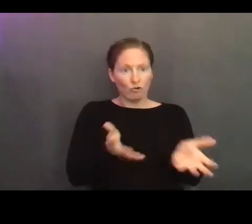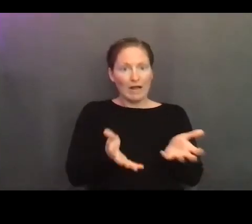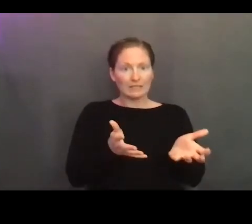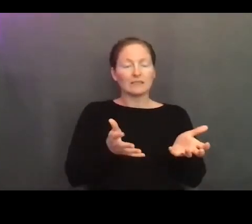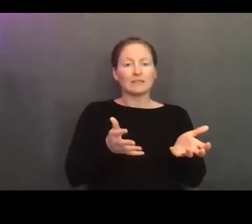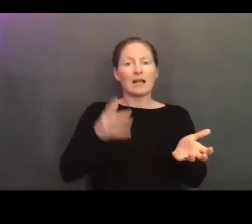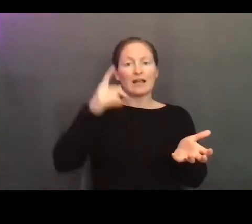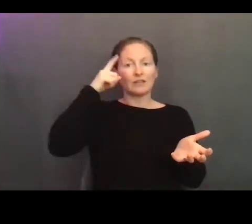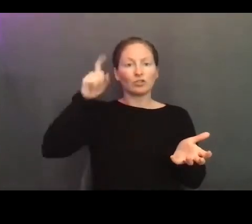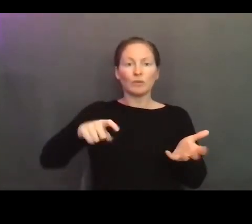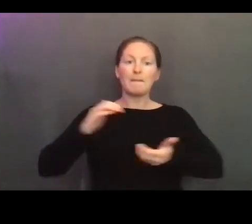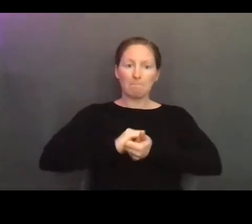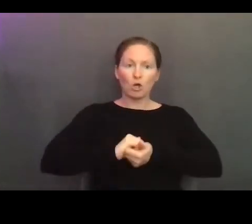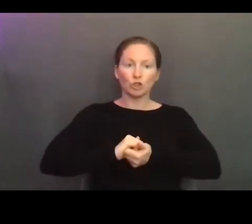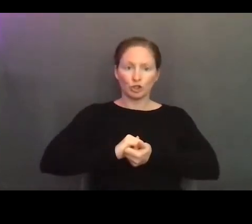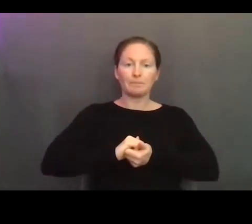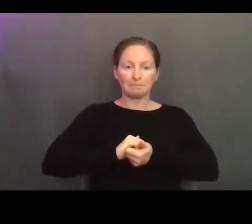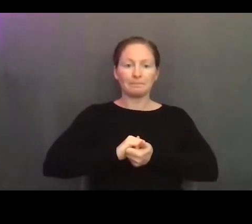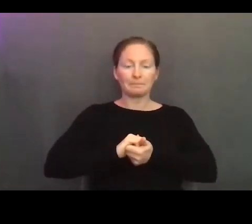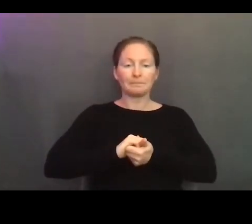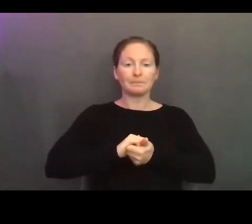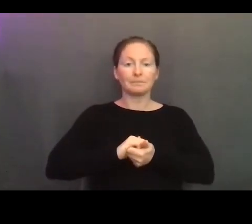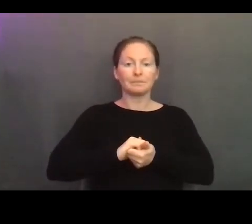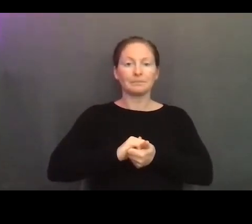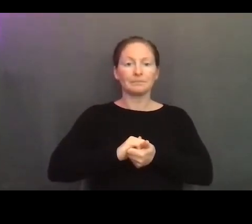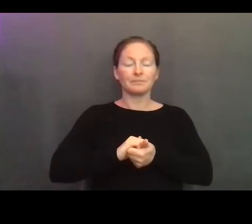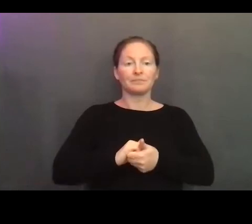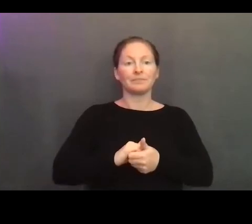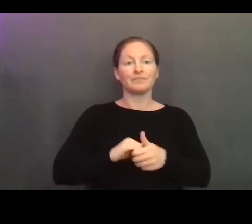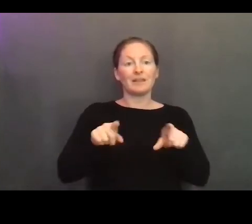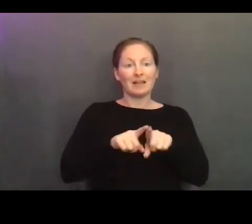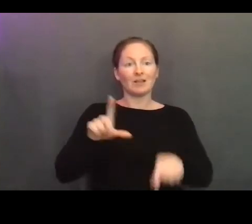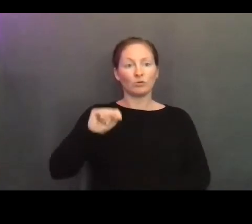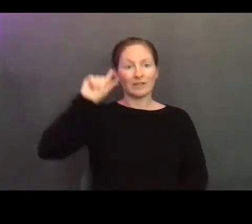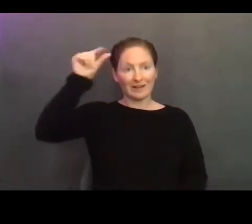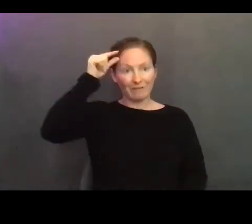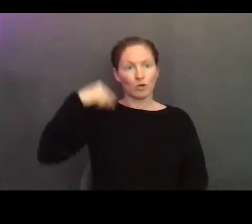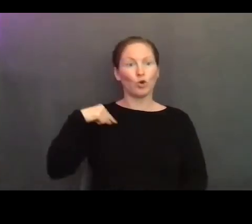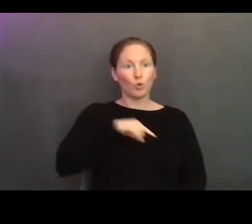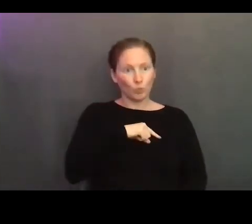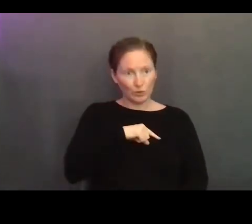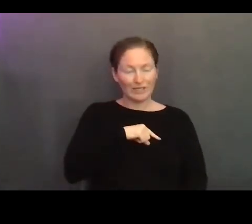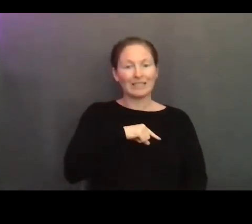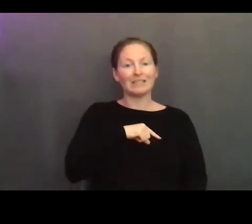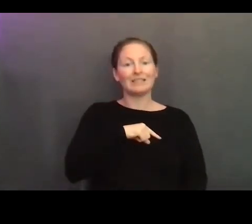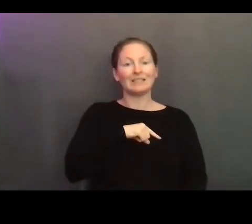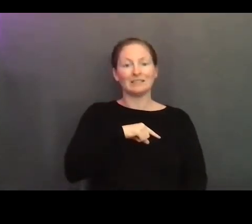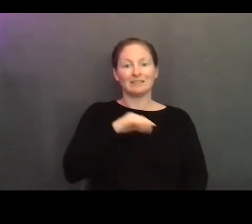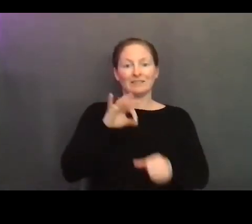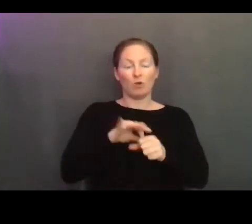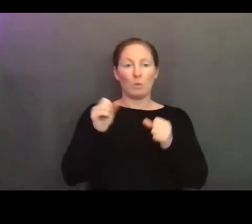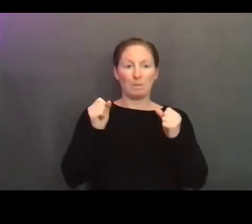should be a partnership there. As the Lieutenant Governor, we cast votes on all